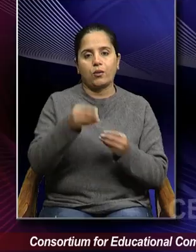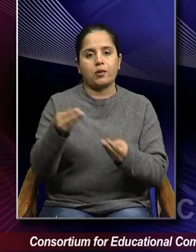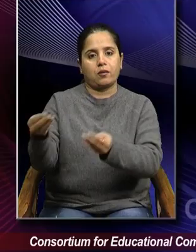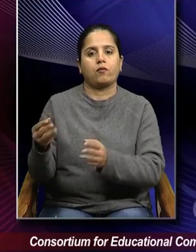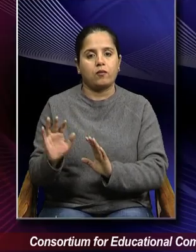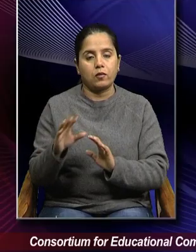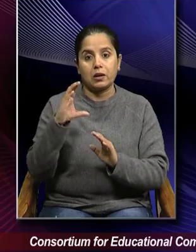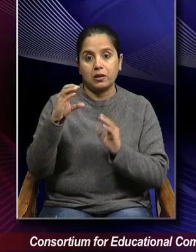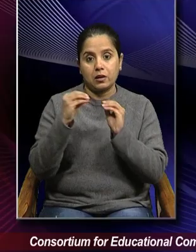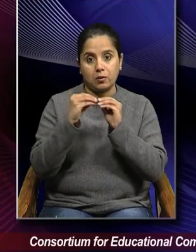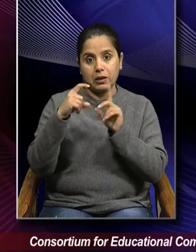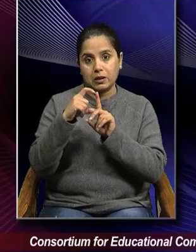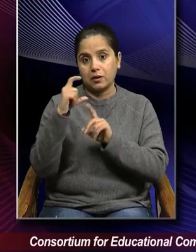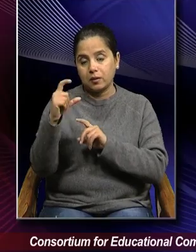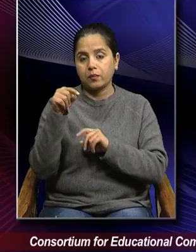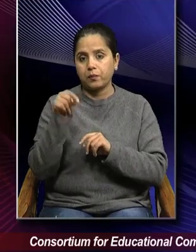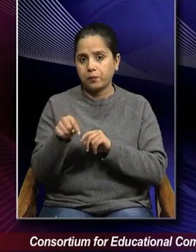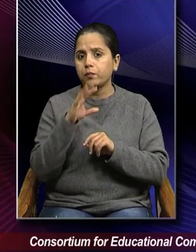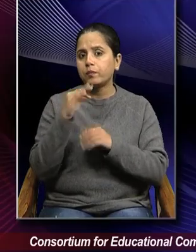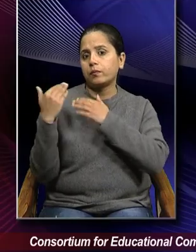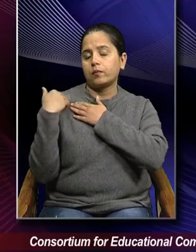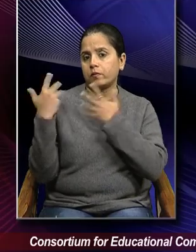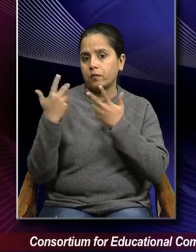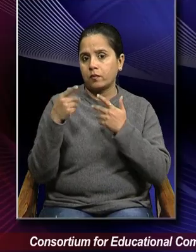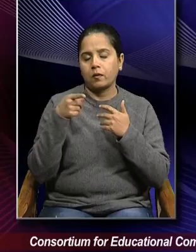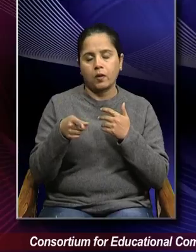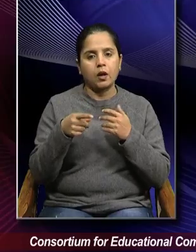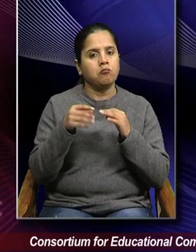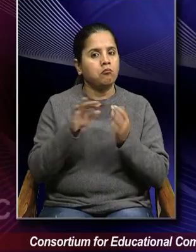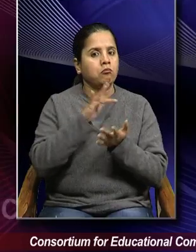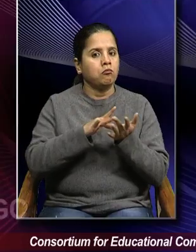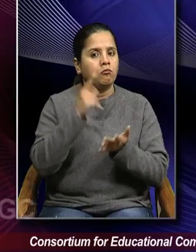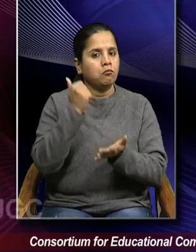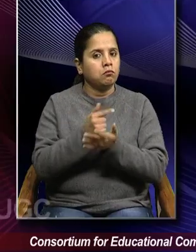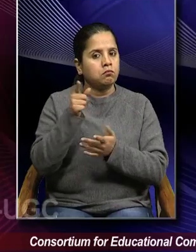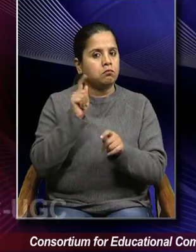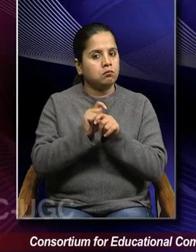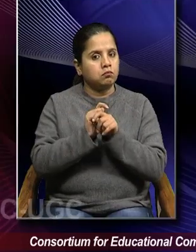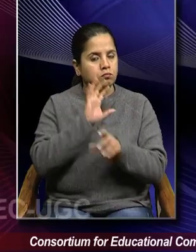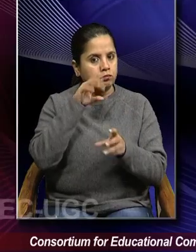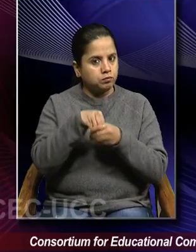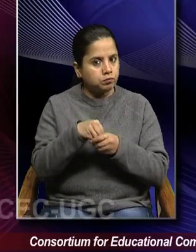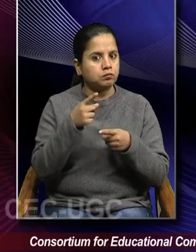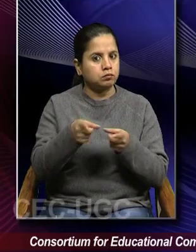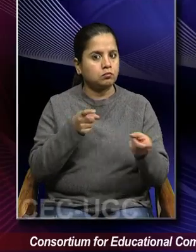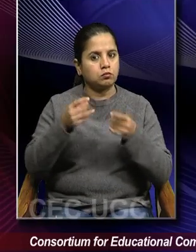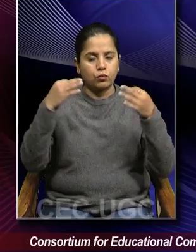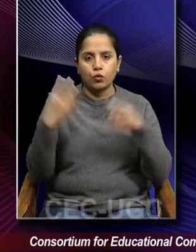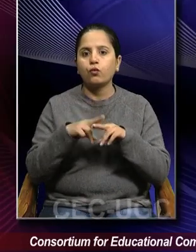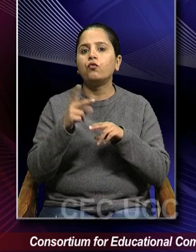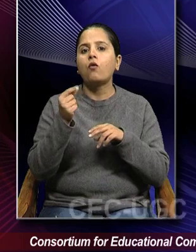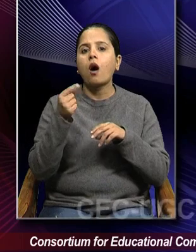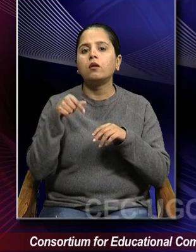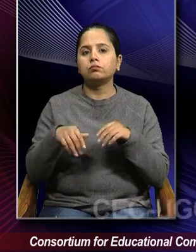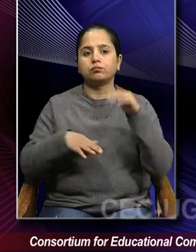So, CBDC actually it serves as a novel form of central bank money, and it functions as a new financial